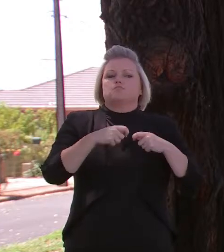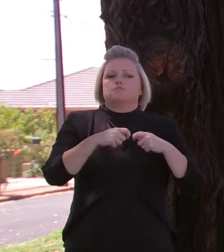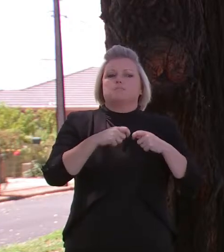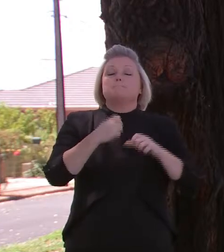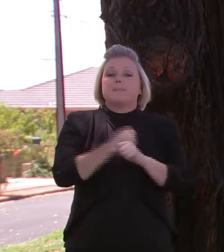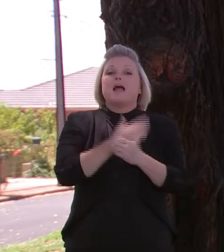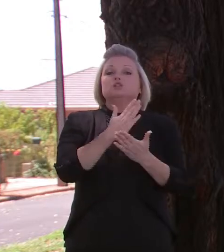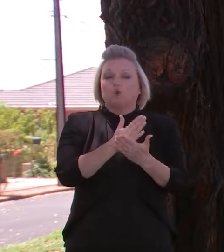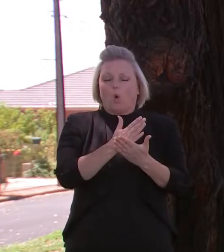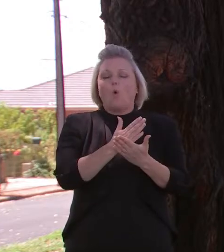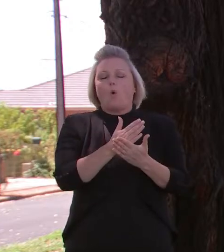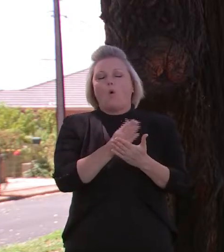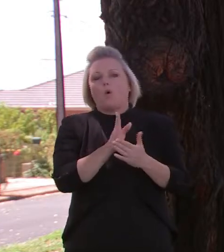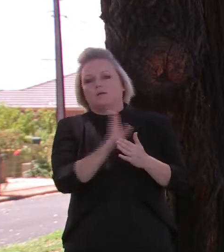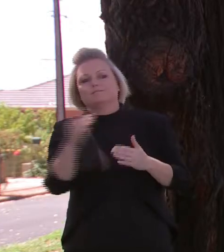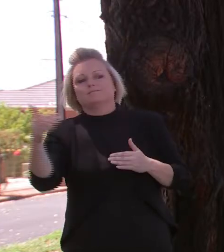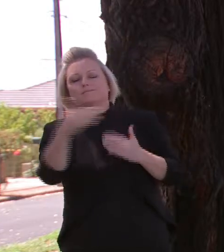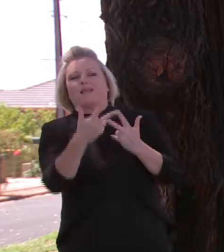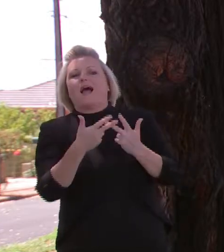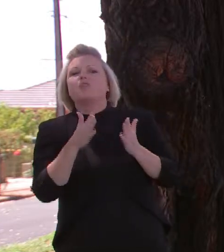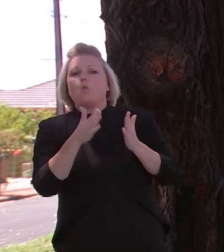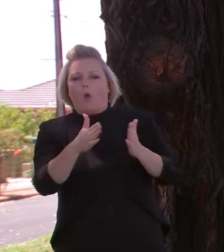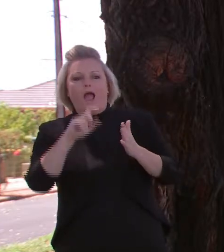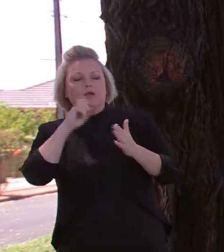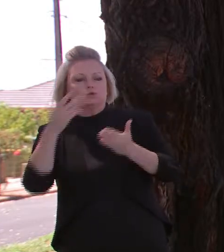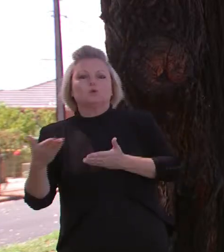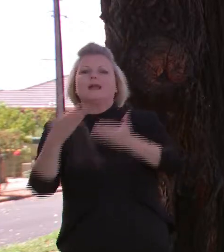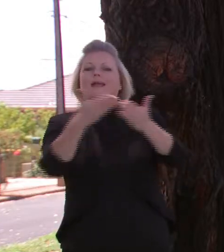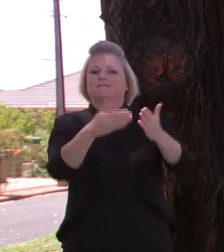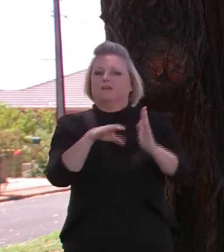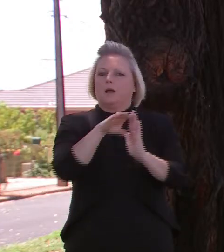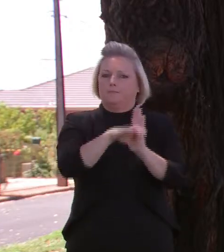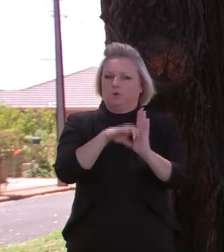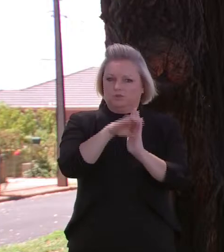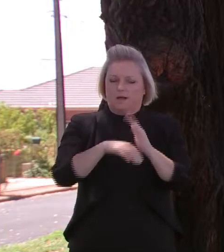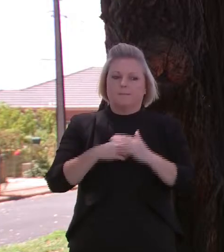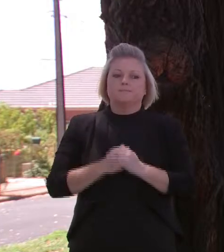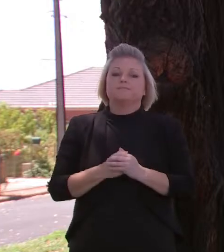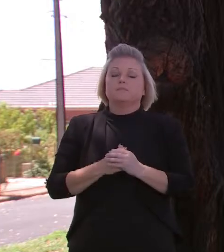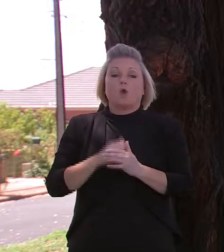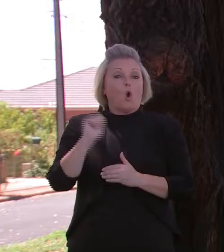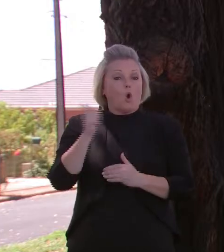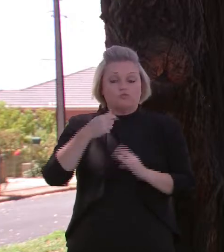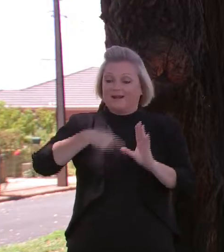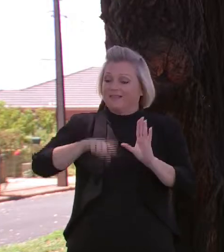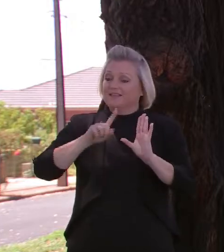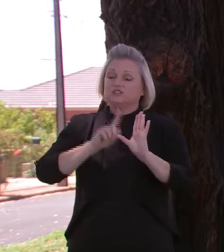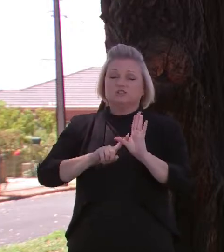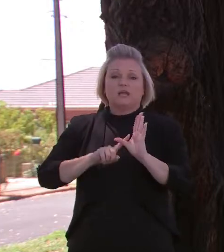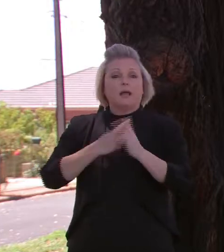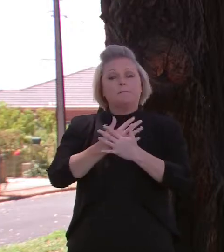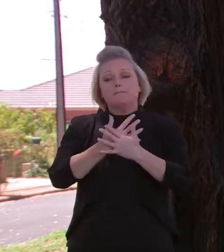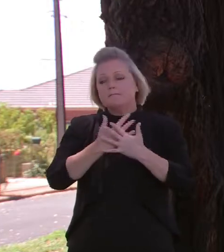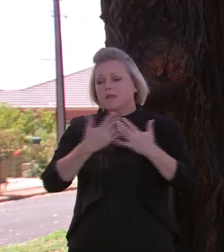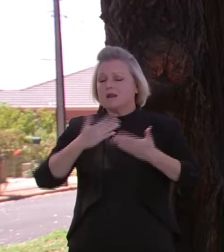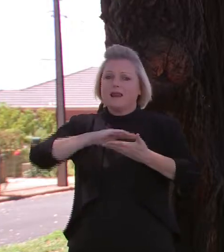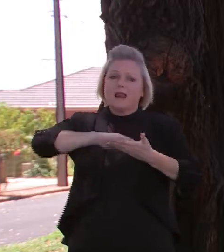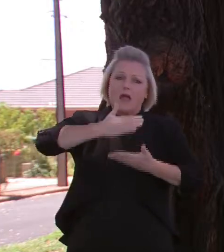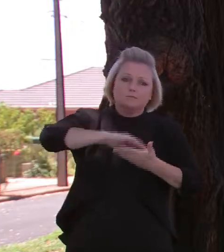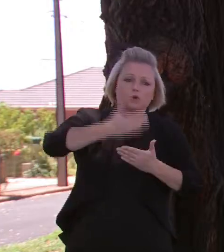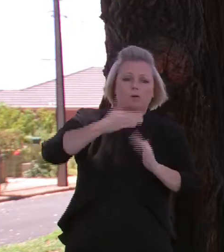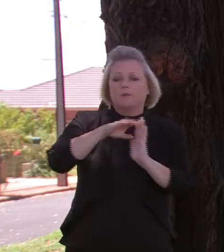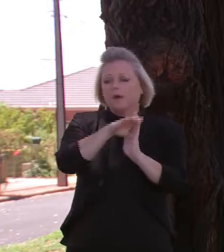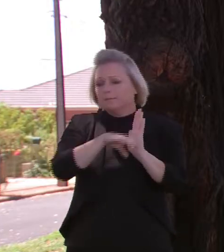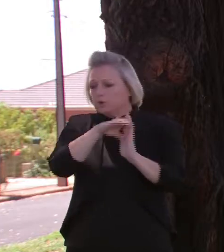those families. That continues again this year. There have been hundreds of devices, and indeed for those households where there's no